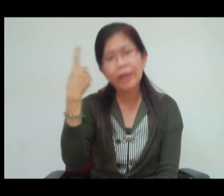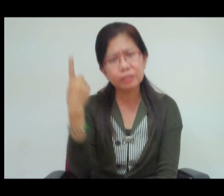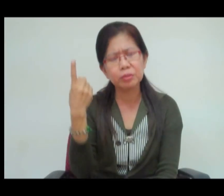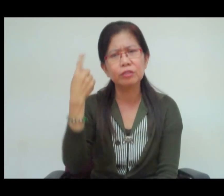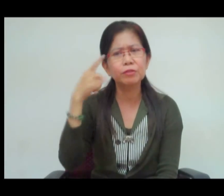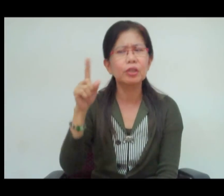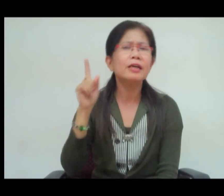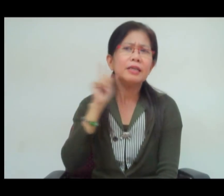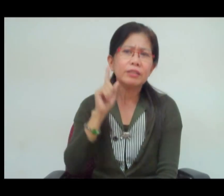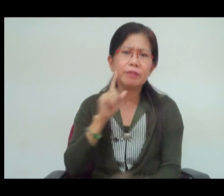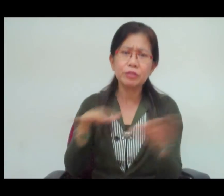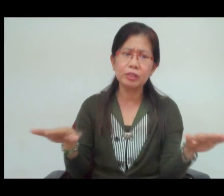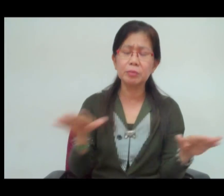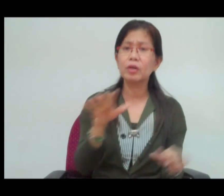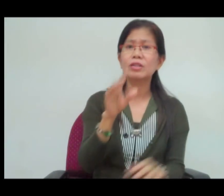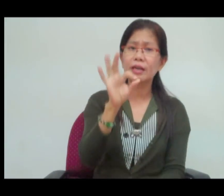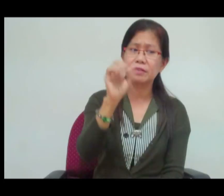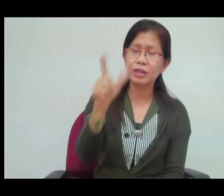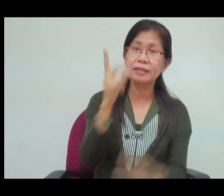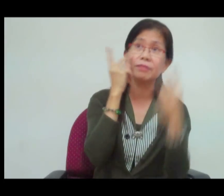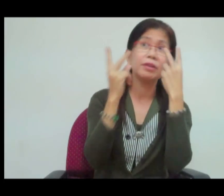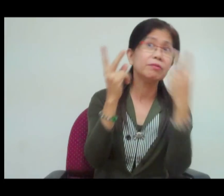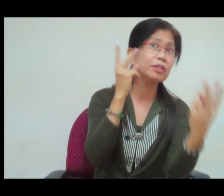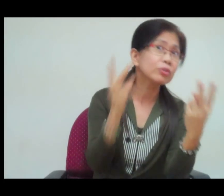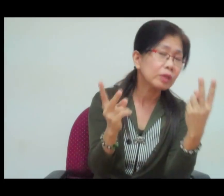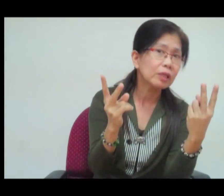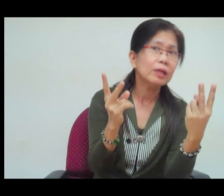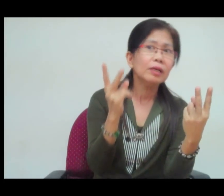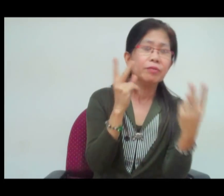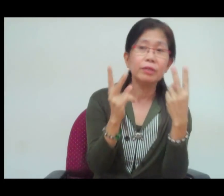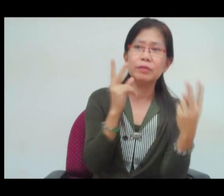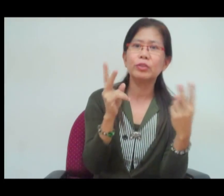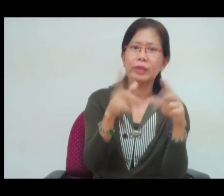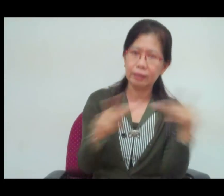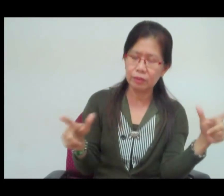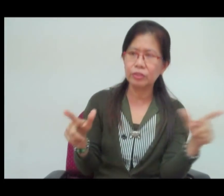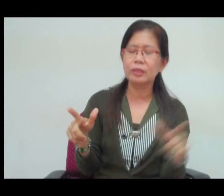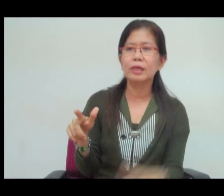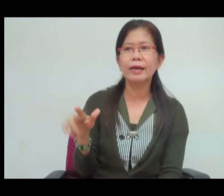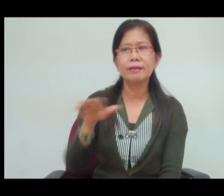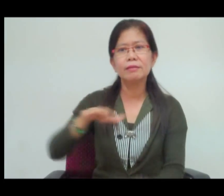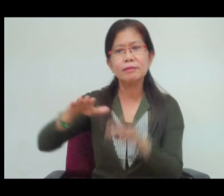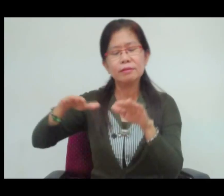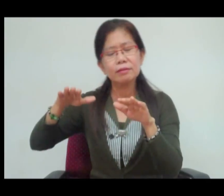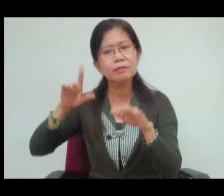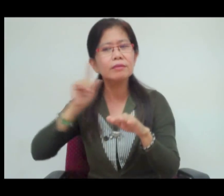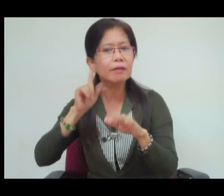comprehensible for deaf children because FSL is a very visual language, and deaf